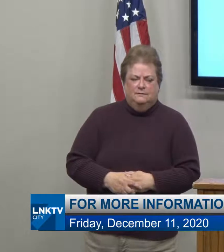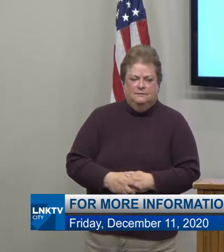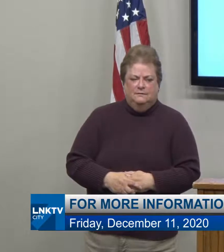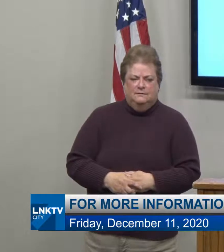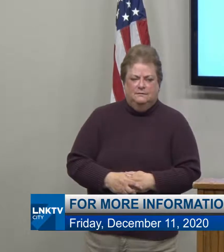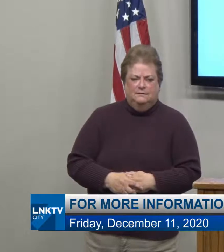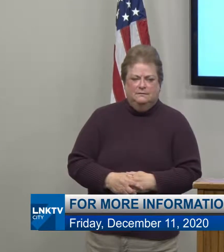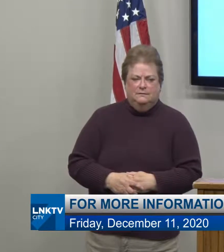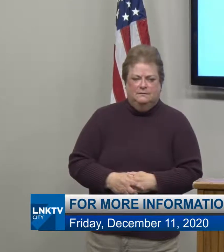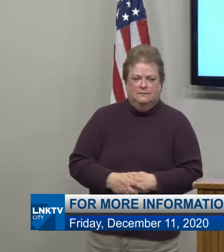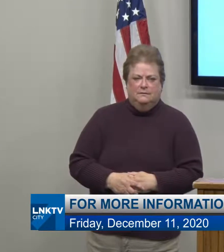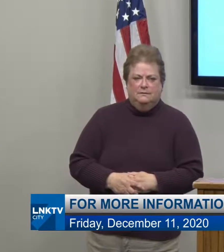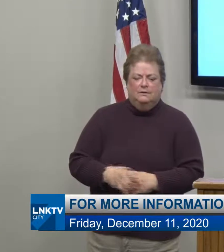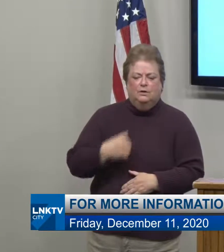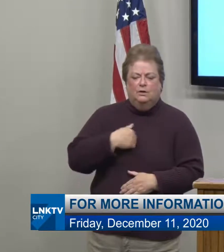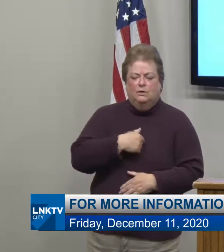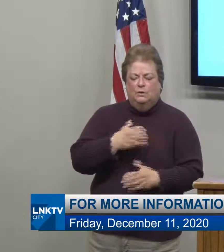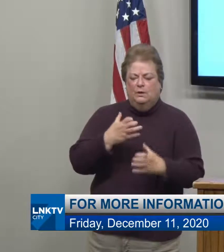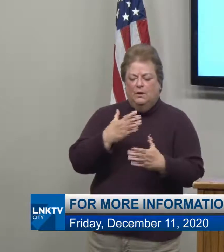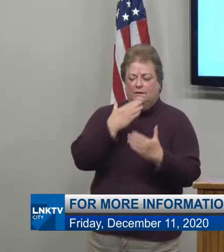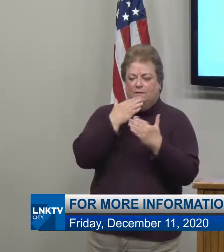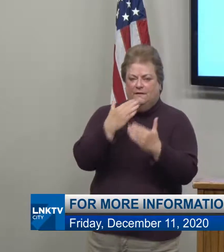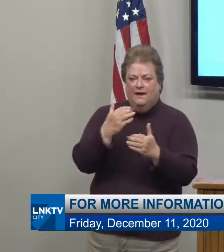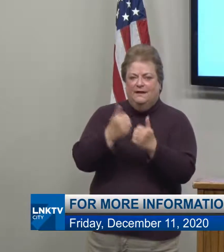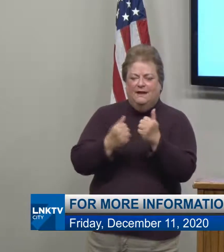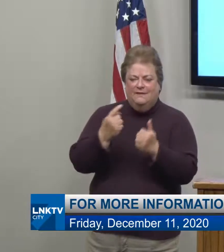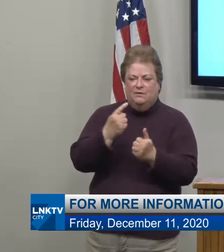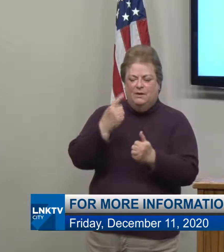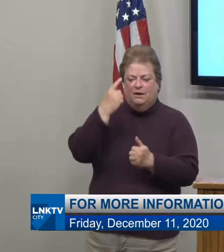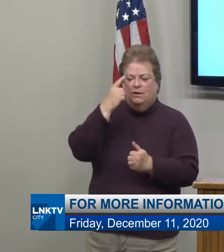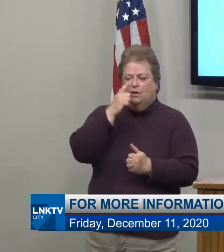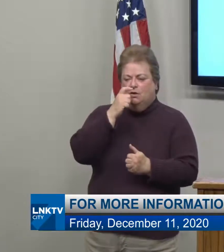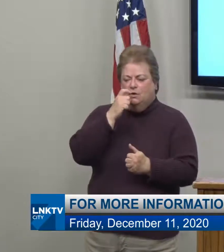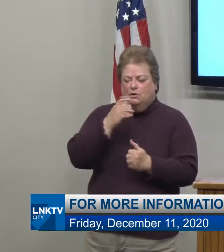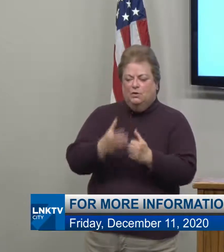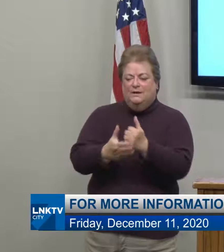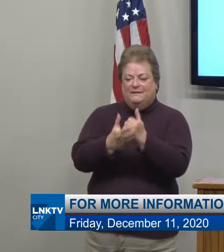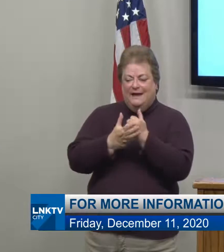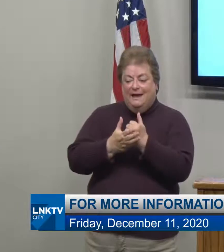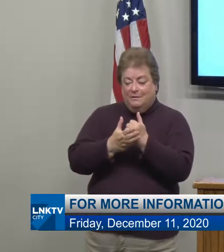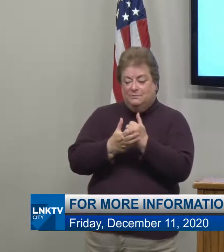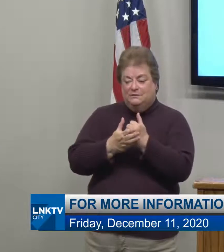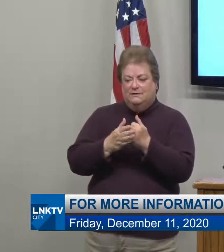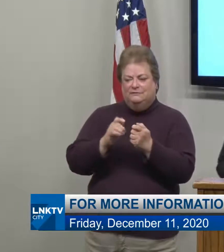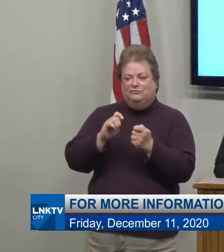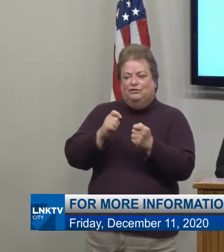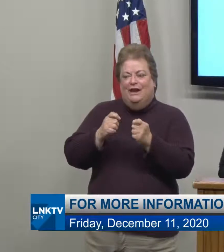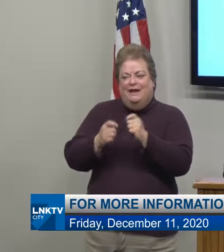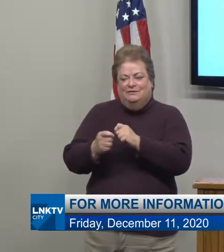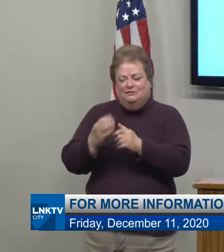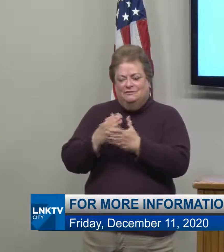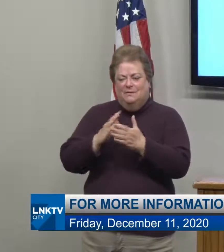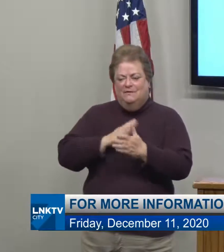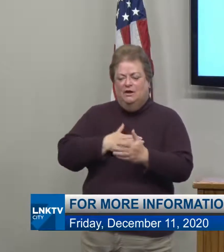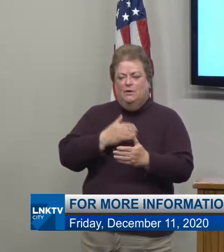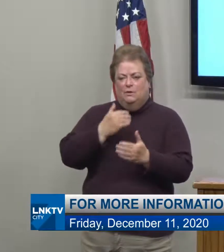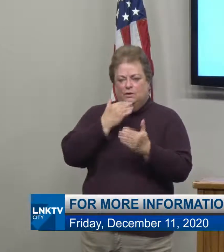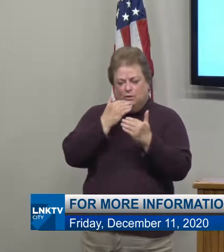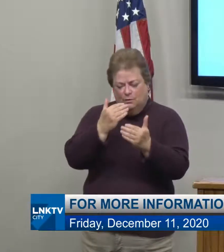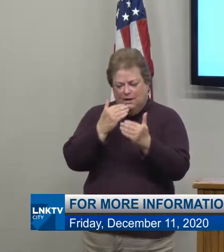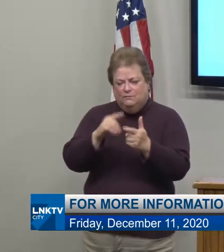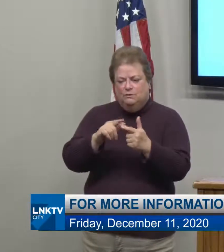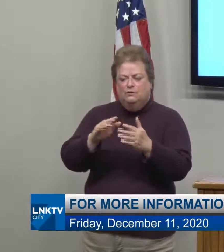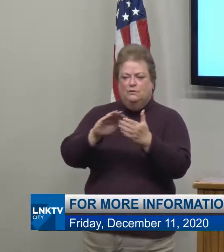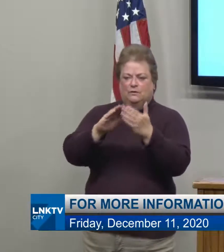We certainly want to thank everyone who has helped turn around some of our numbers. We're really grateful to our community for honoring the